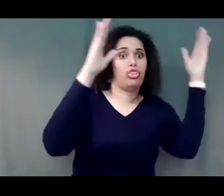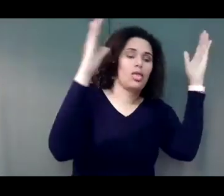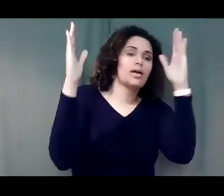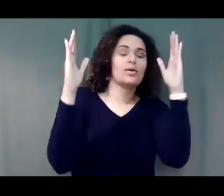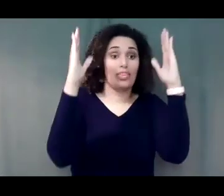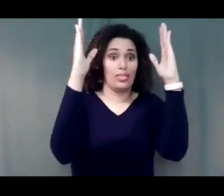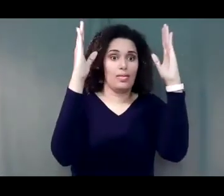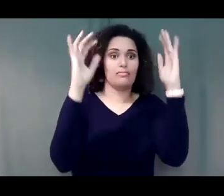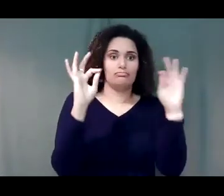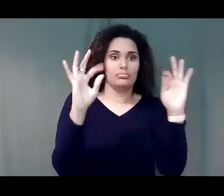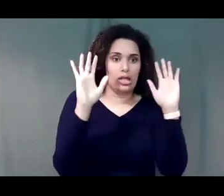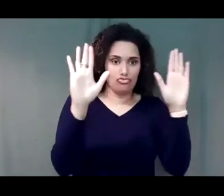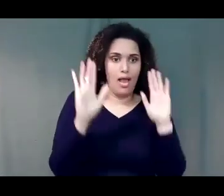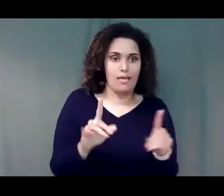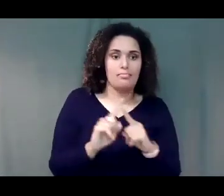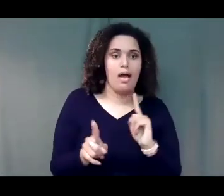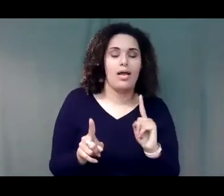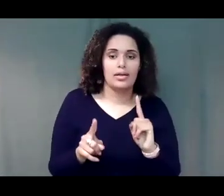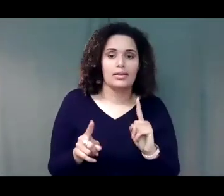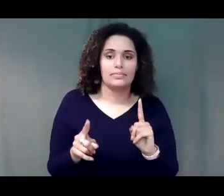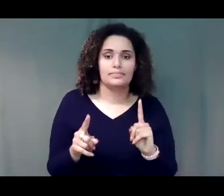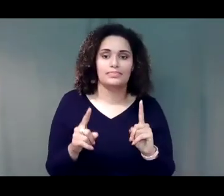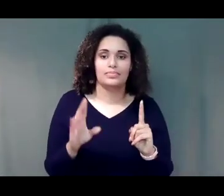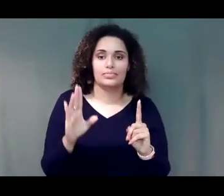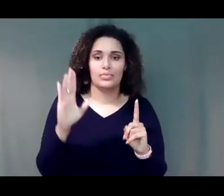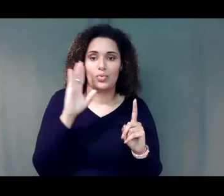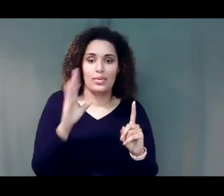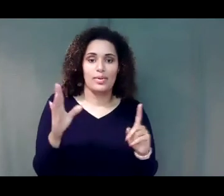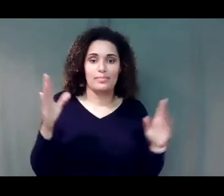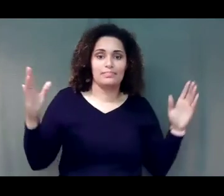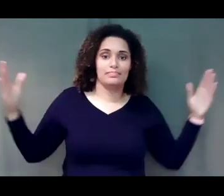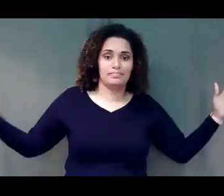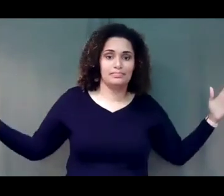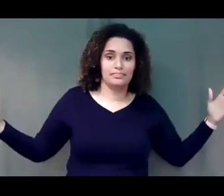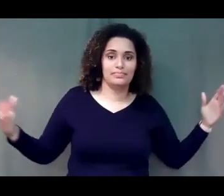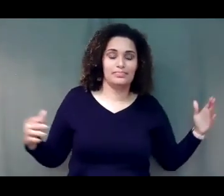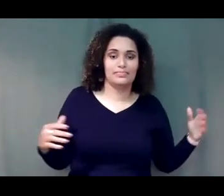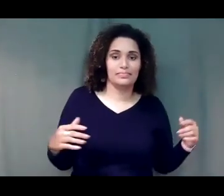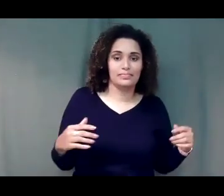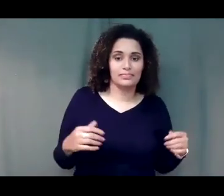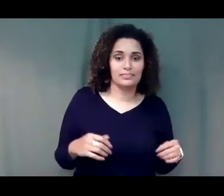they're great, but in the building. So we're going to do these, stack these up with the